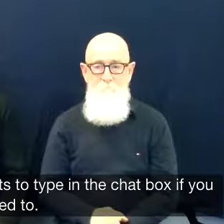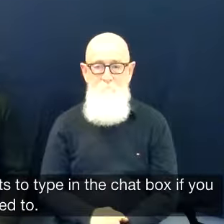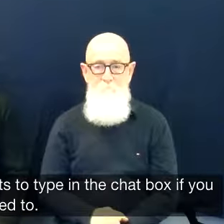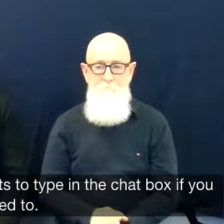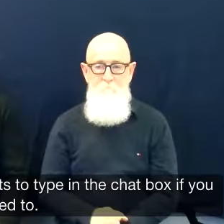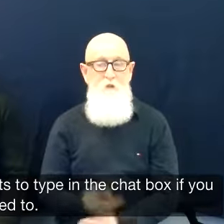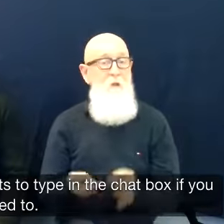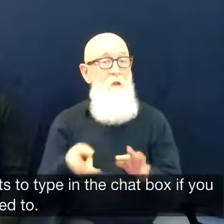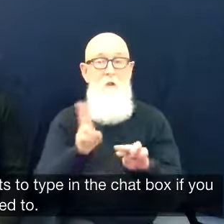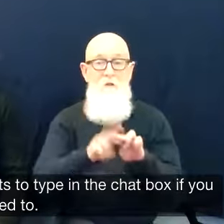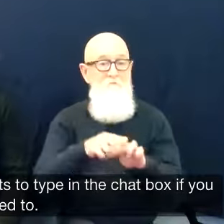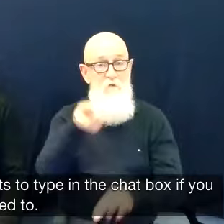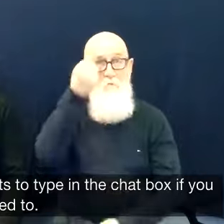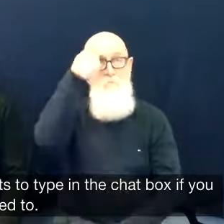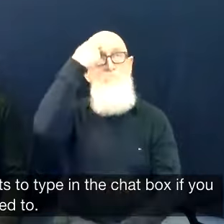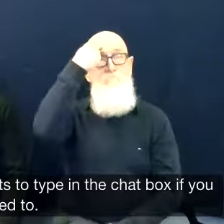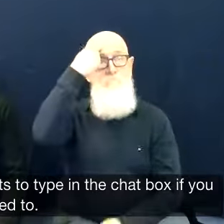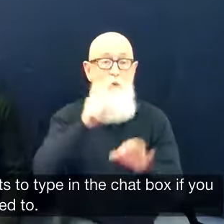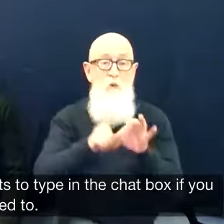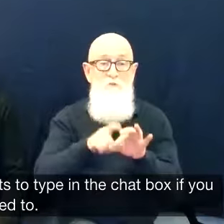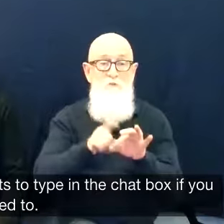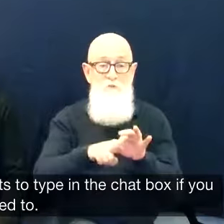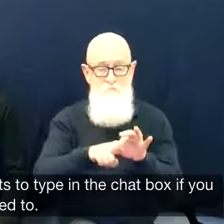come back to questions throughout the session.